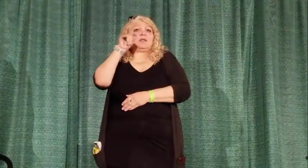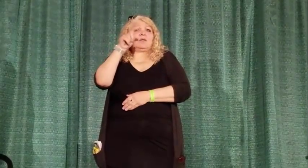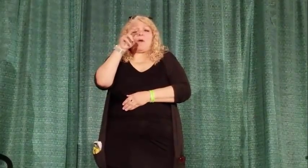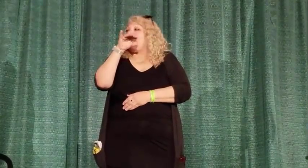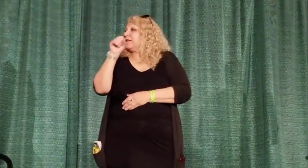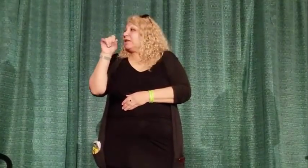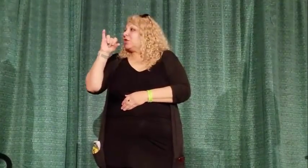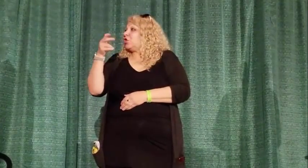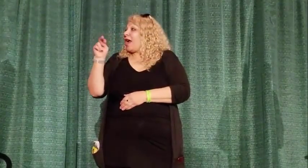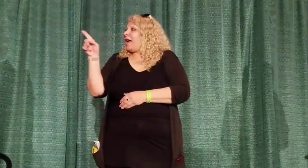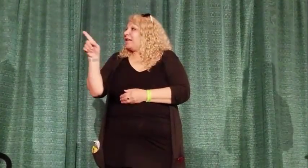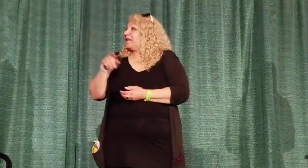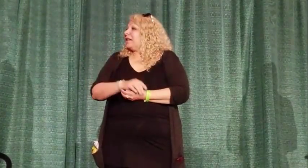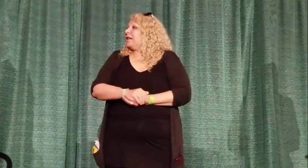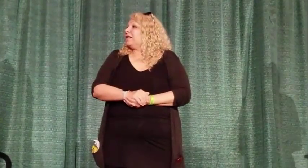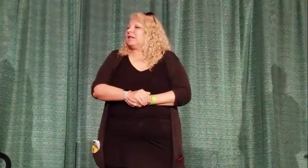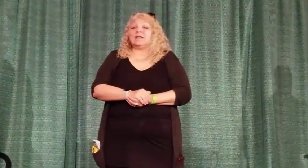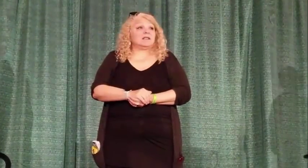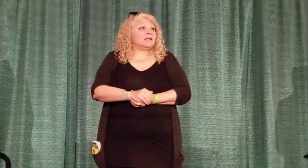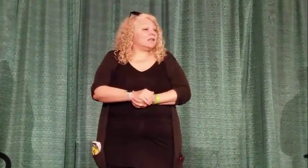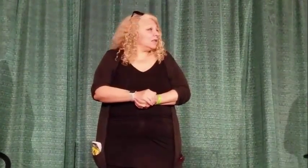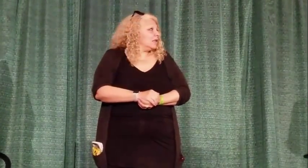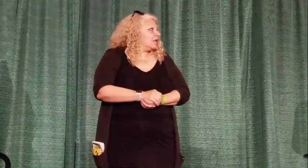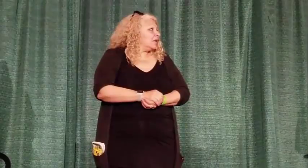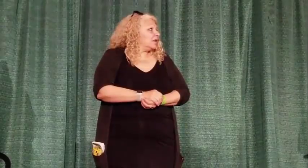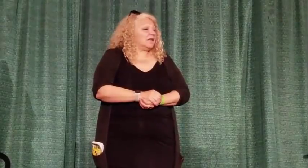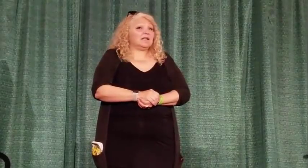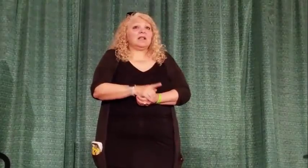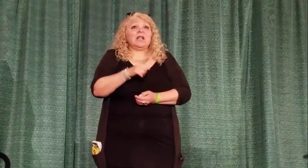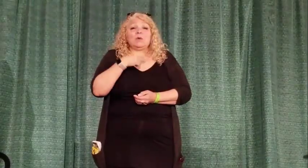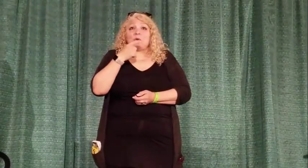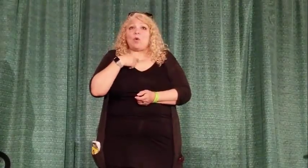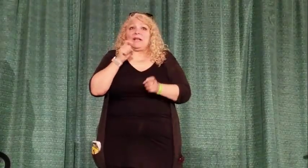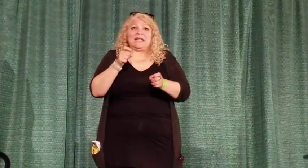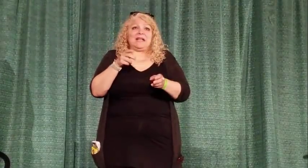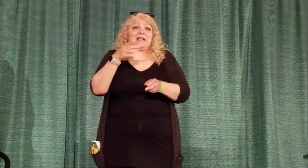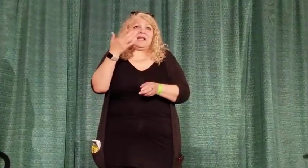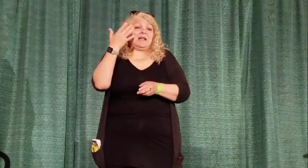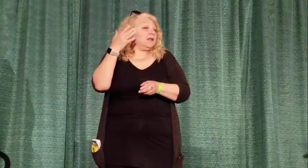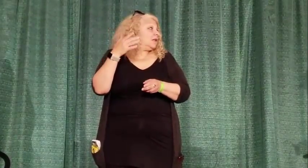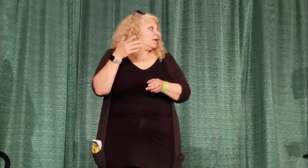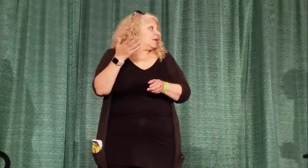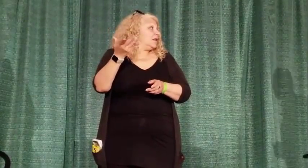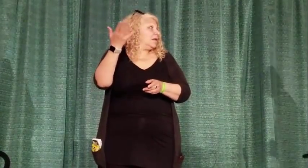Pelikowski, was told that he needed an urgent angioplasty. This was back in